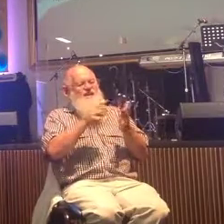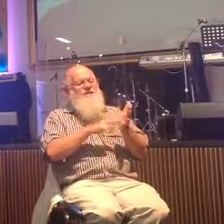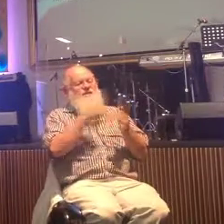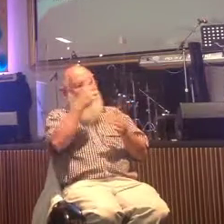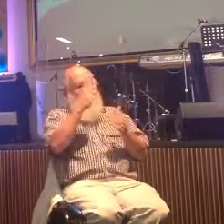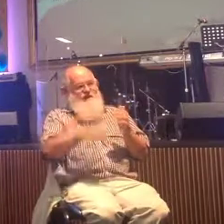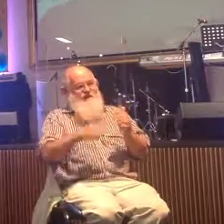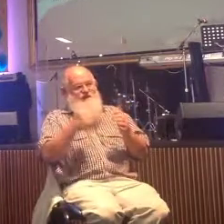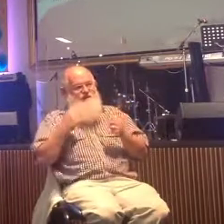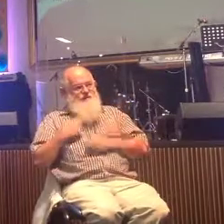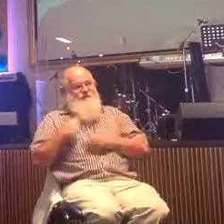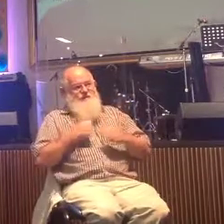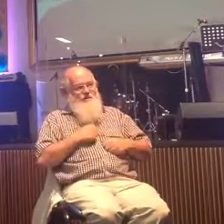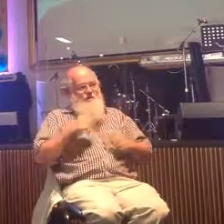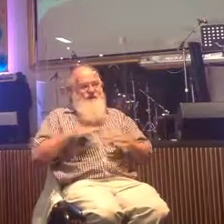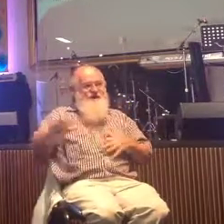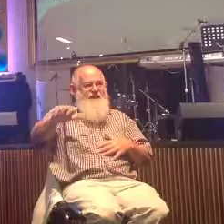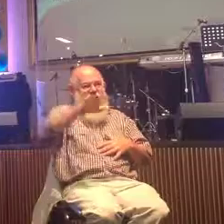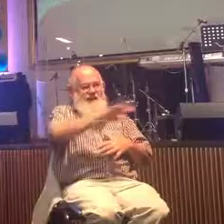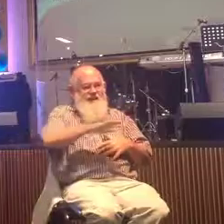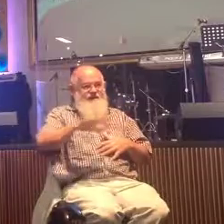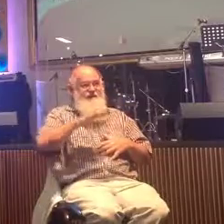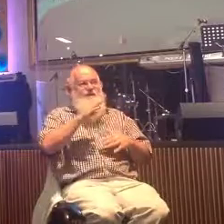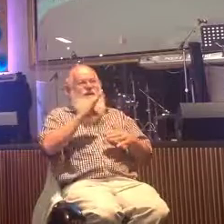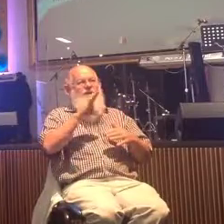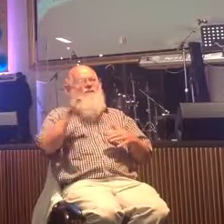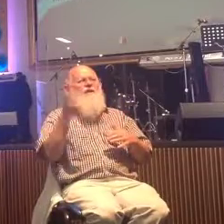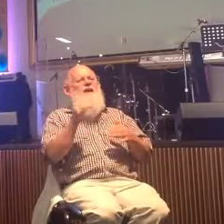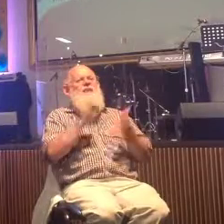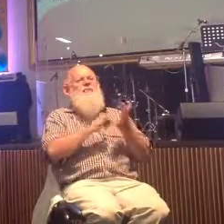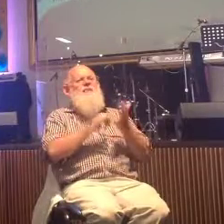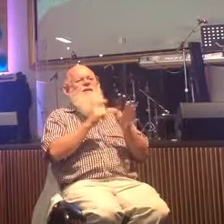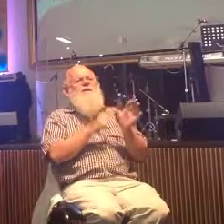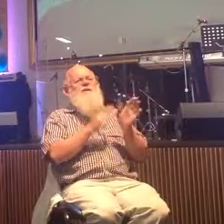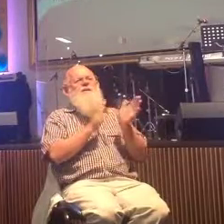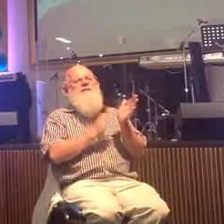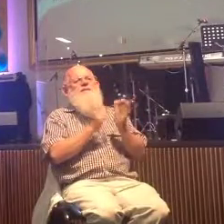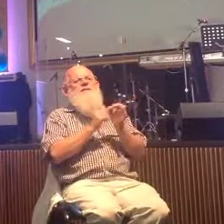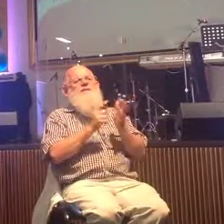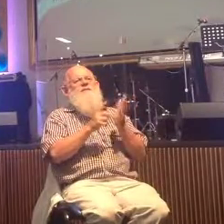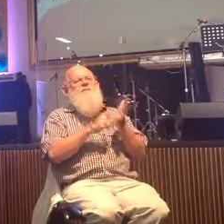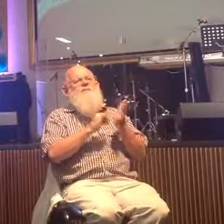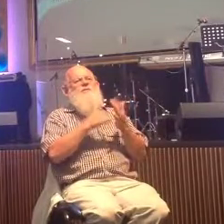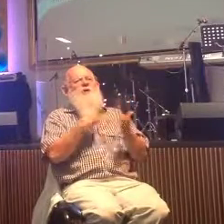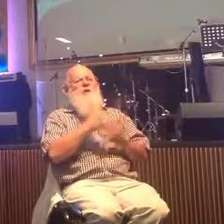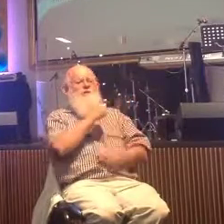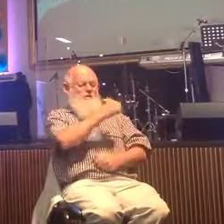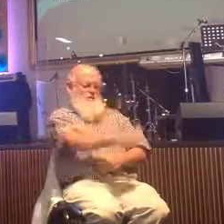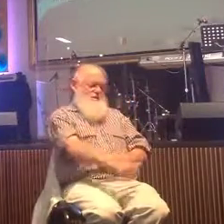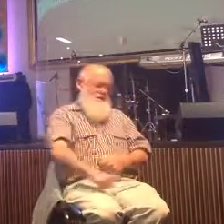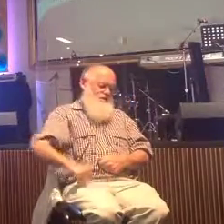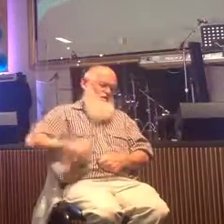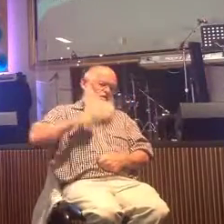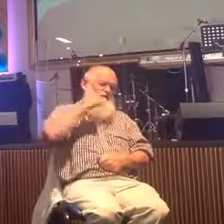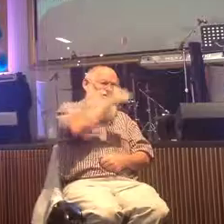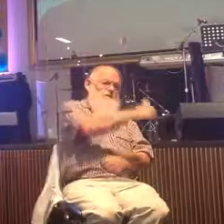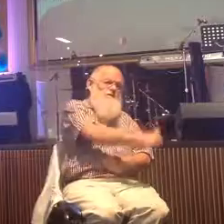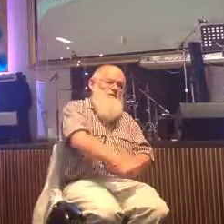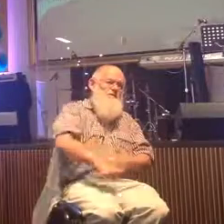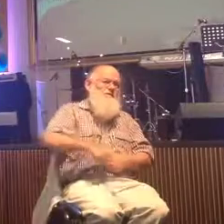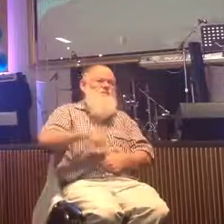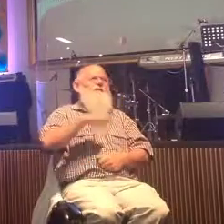and they had a couple of symbols there on their shields and their insignia. This was what sort of represented them.